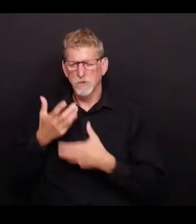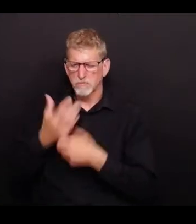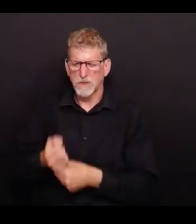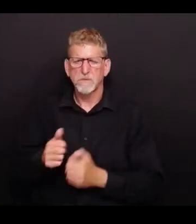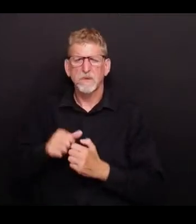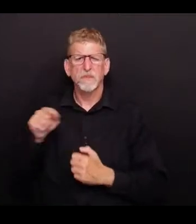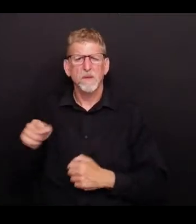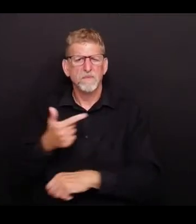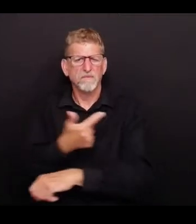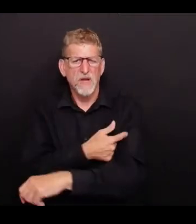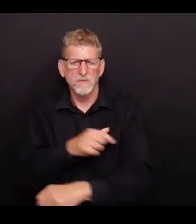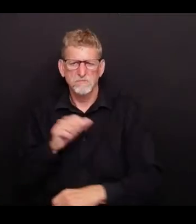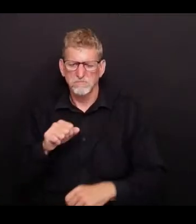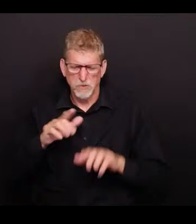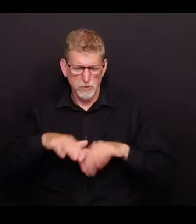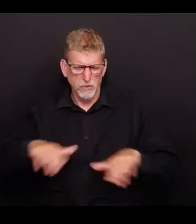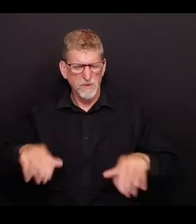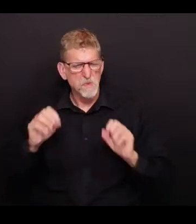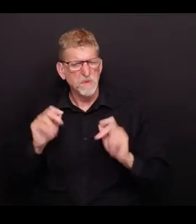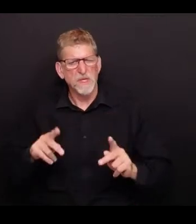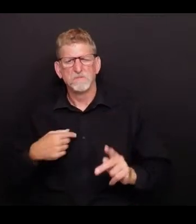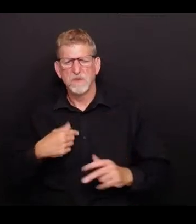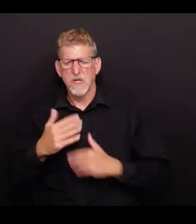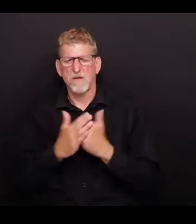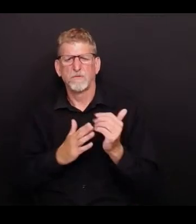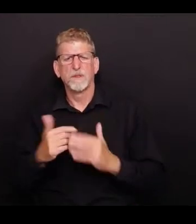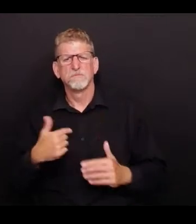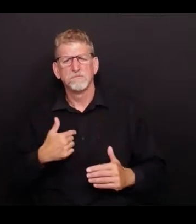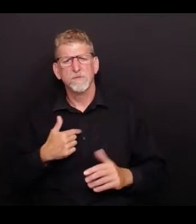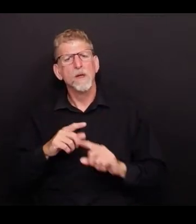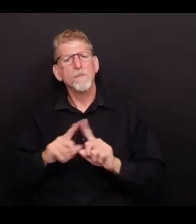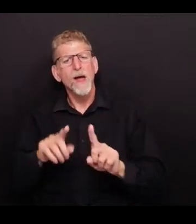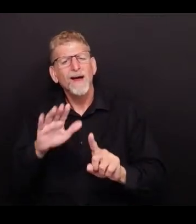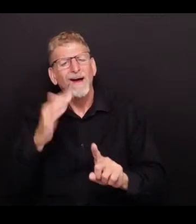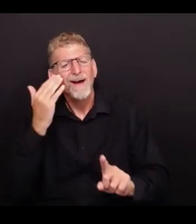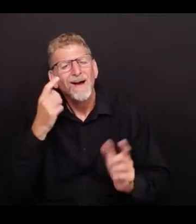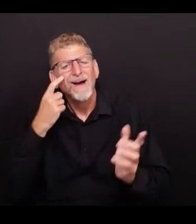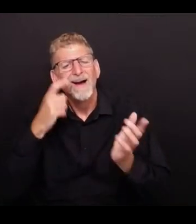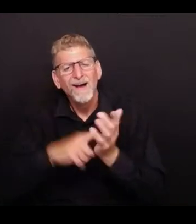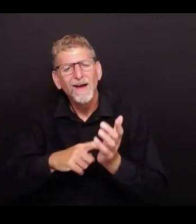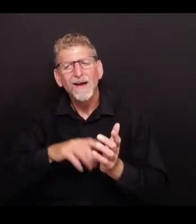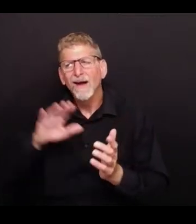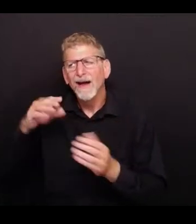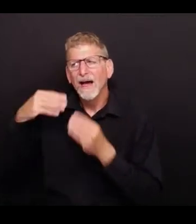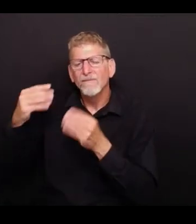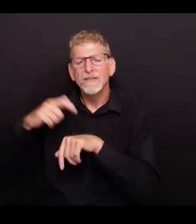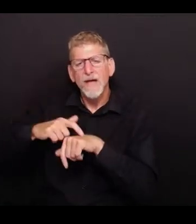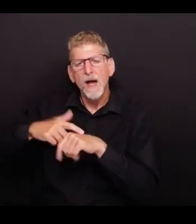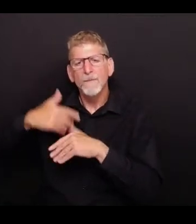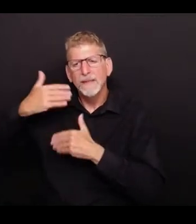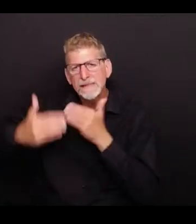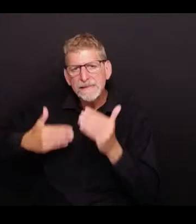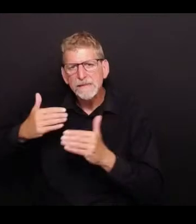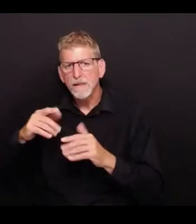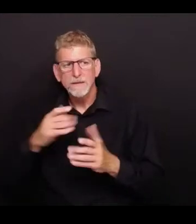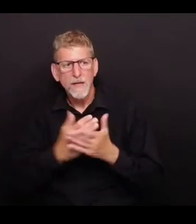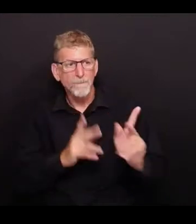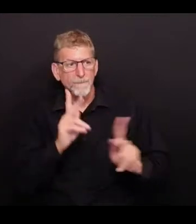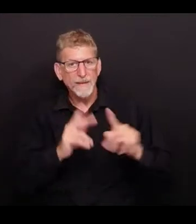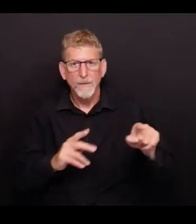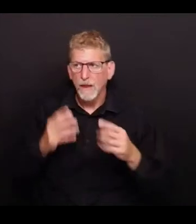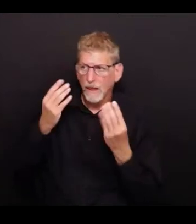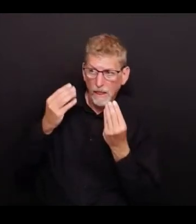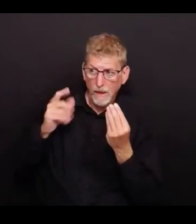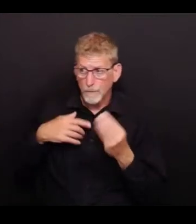very comfortable about the vaccines, but just want to acknowledge that there's been a very thoughtful process in terms of rolling out